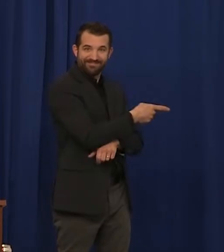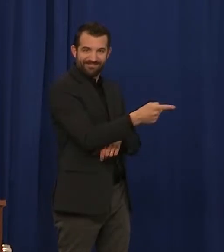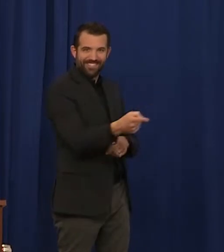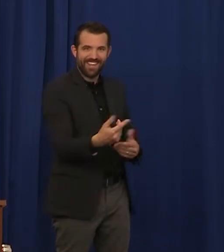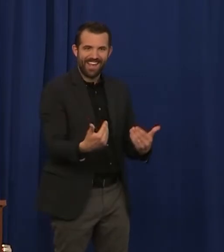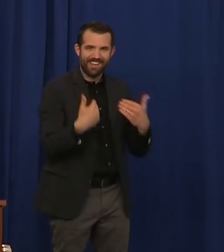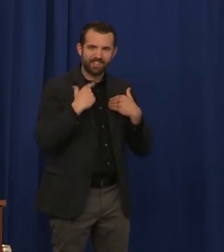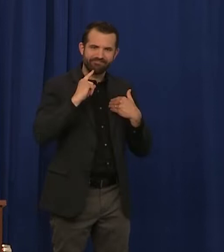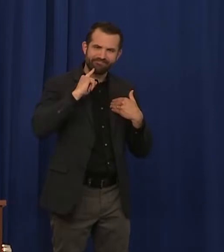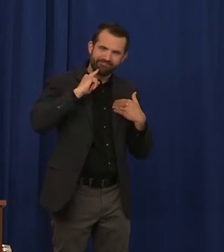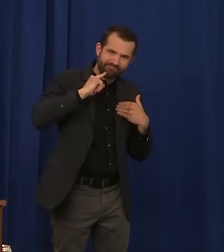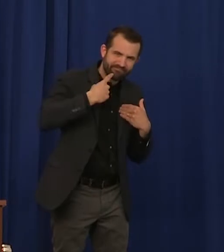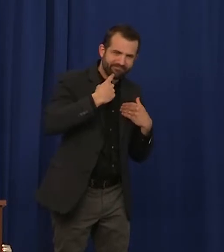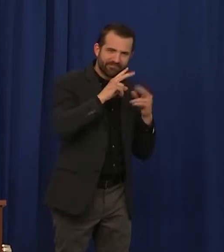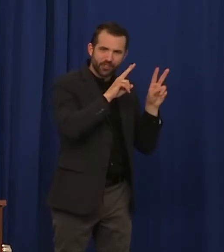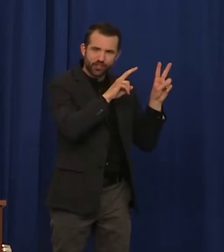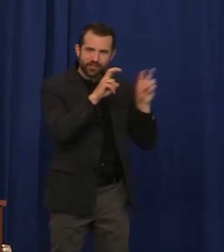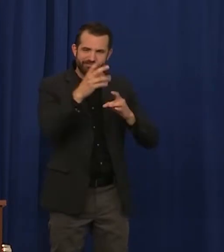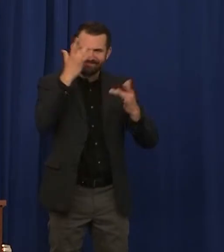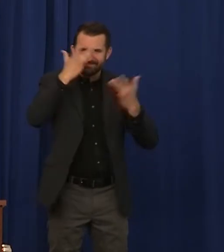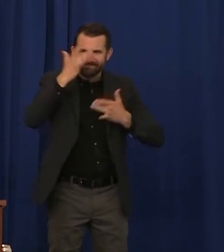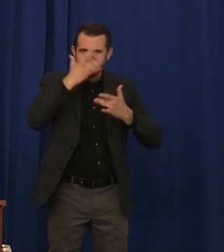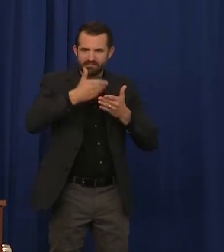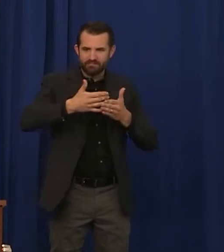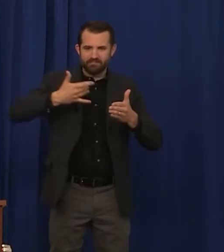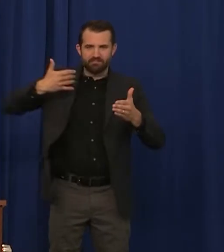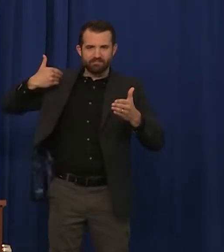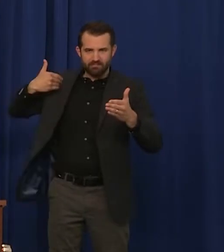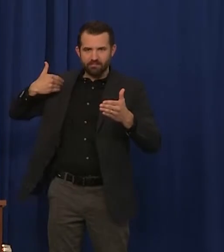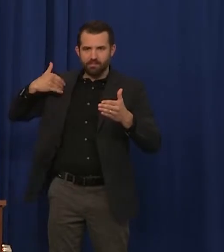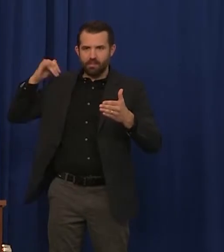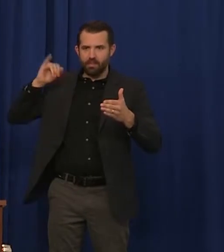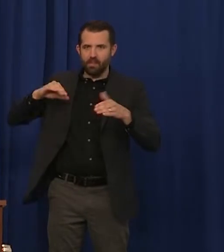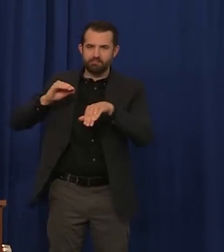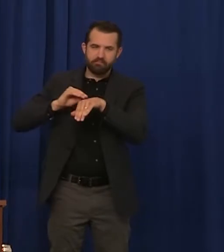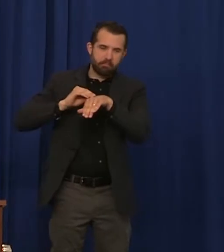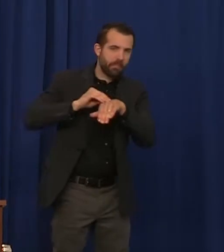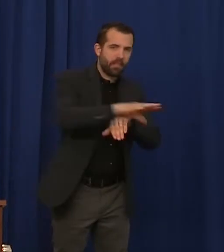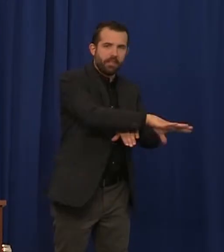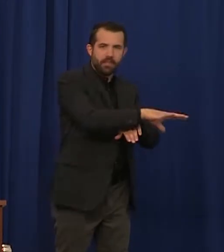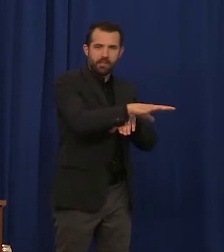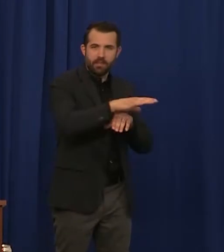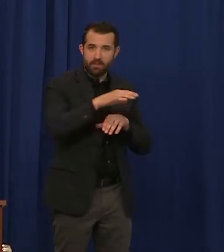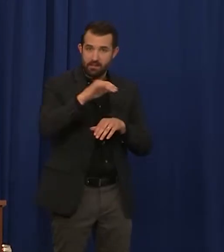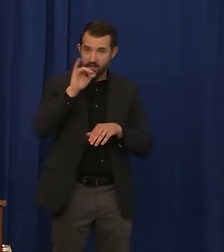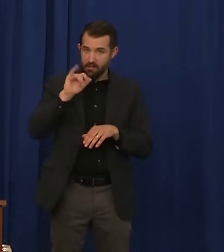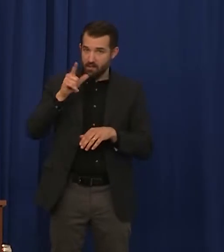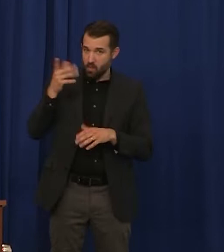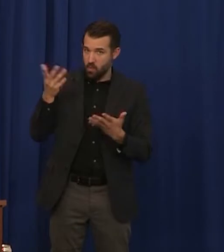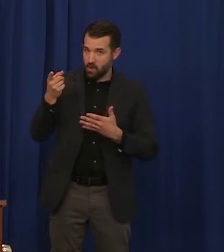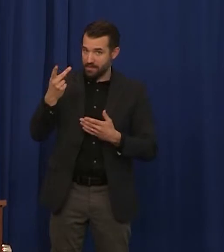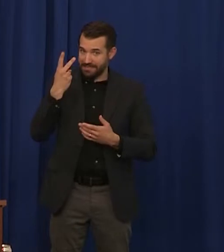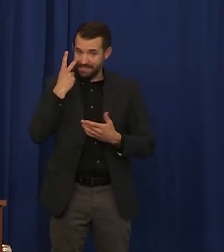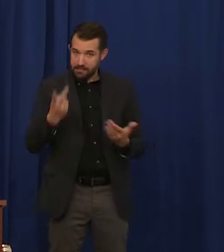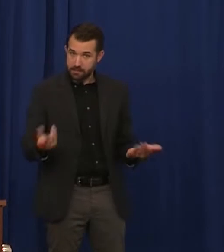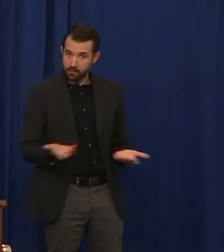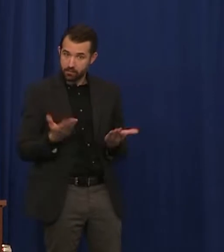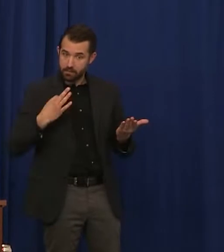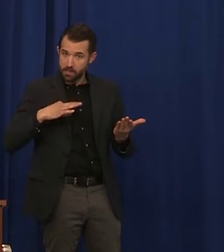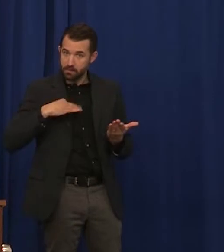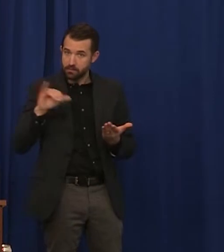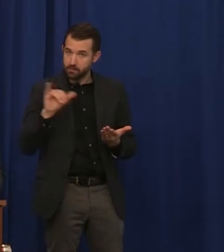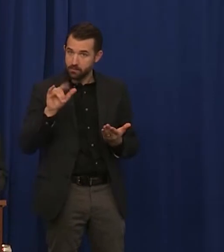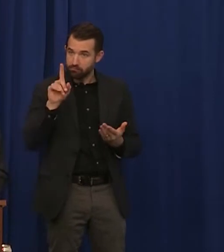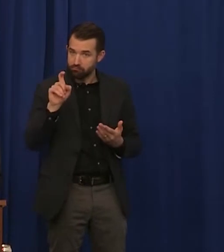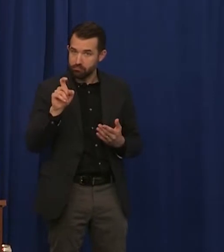Maine with the hospitalized patients that you've seen, and with those who passed away as well? So Brad's second question is around data that